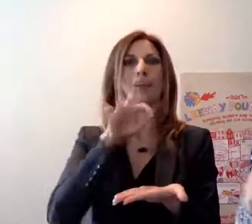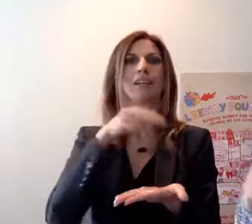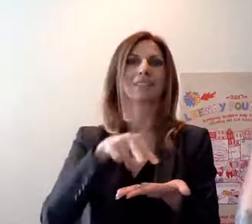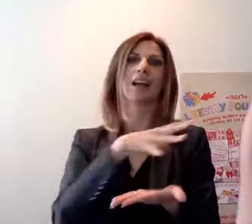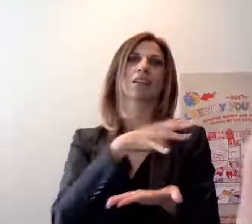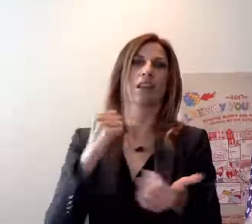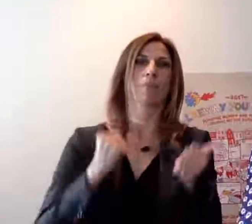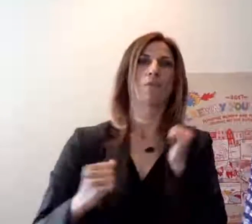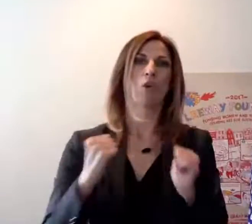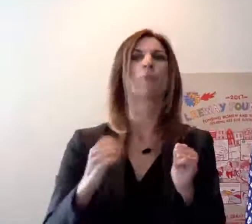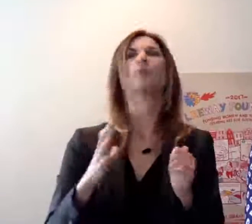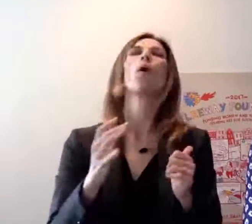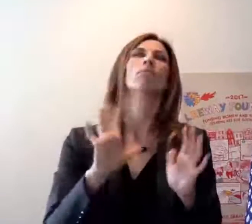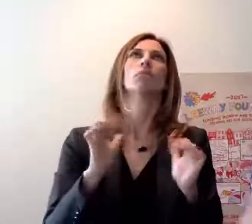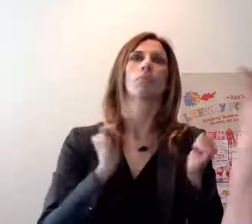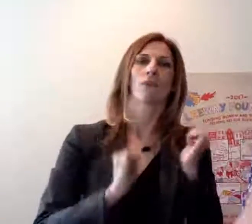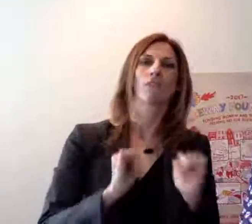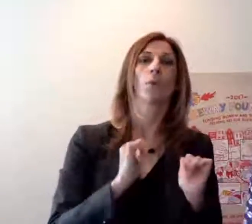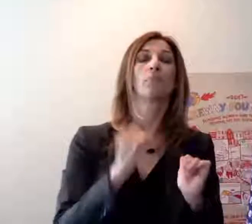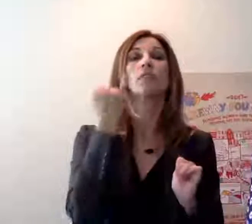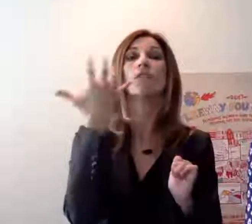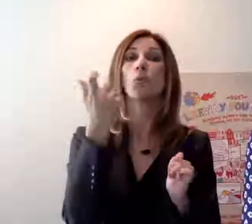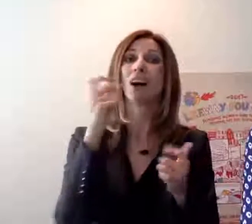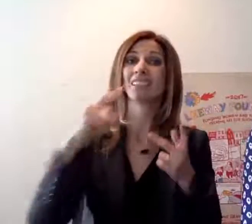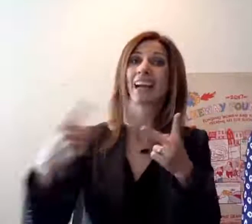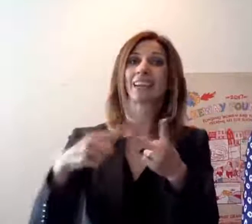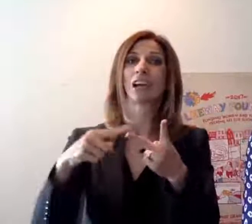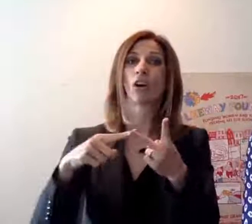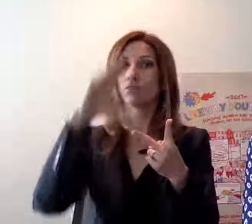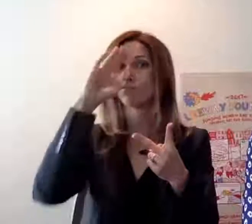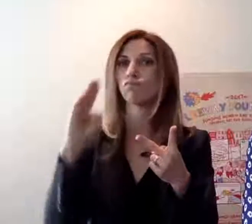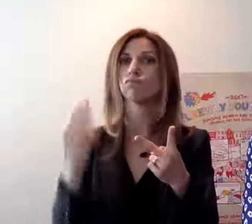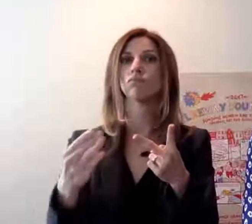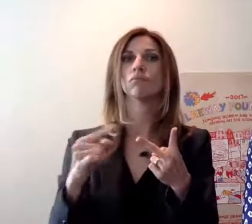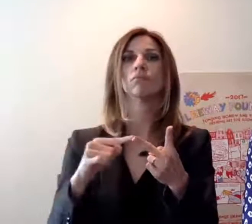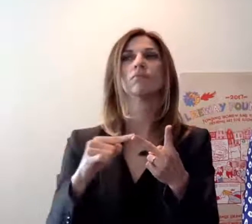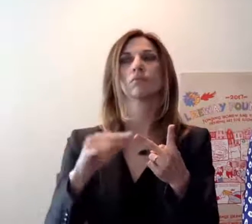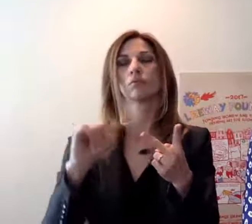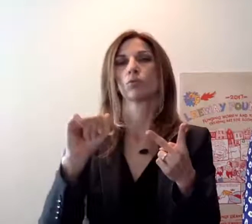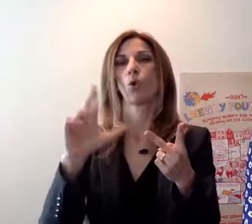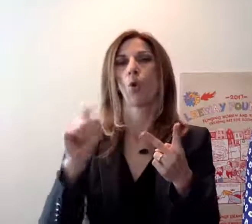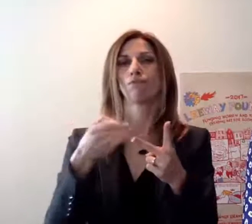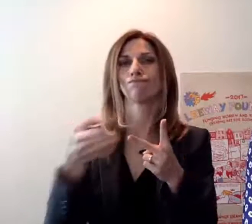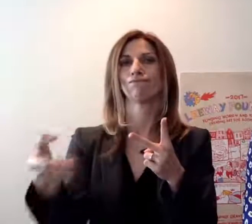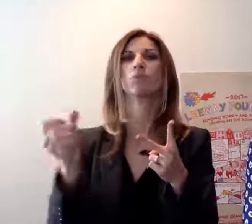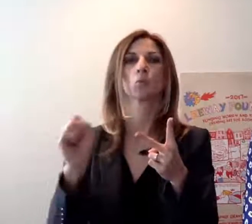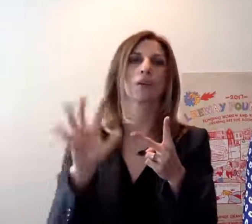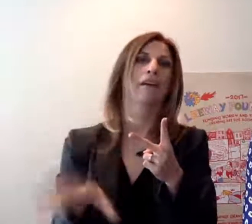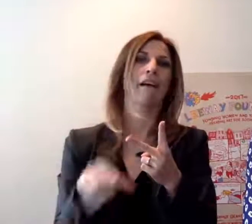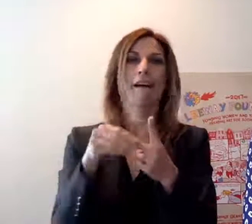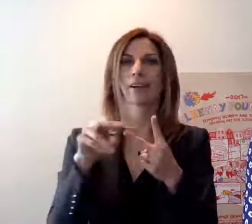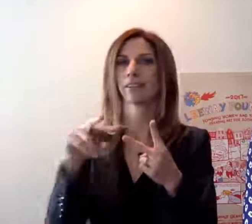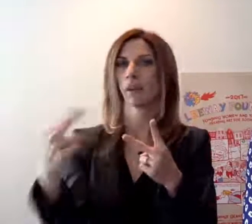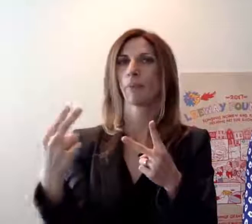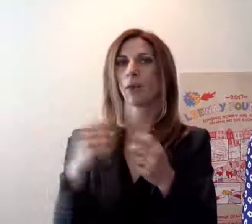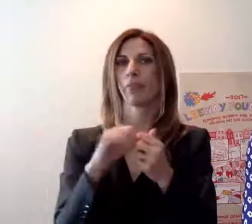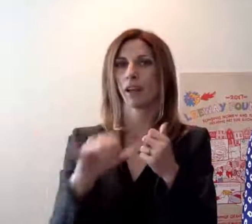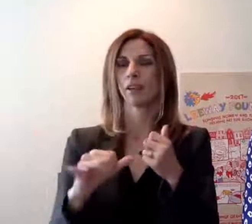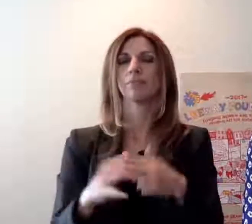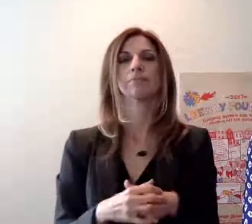performance. Performance. And then if you wanted to pick a secondary artistic discipline, you could add something else along with